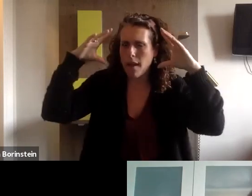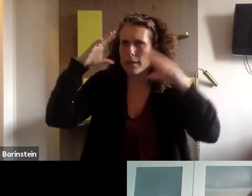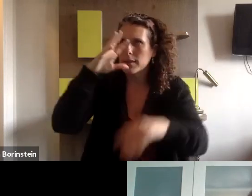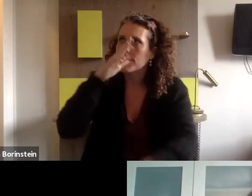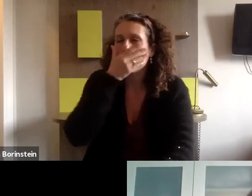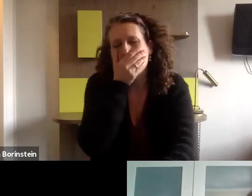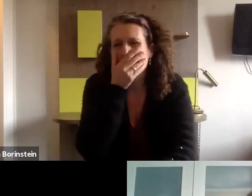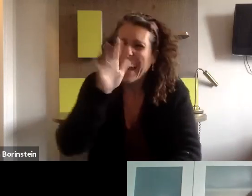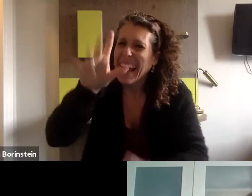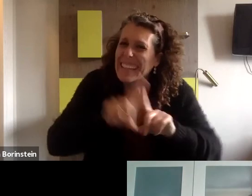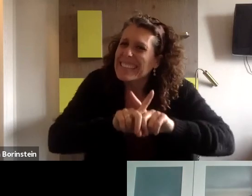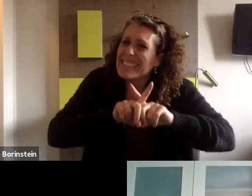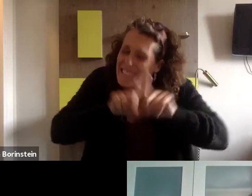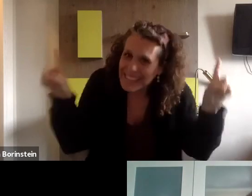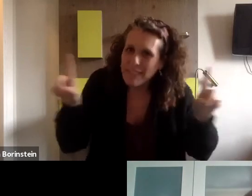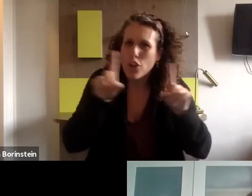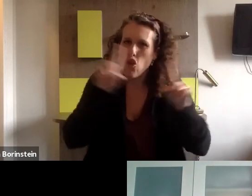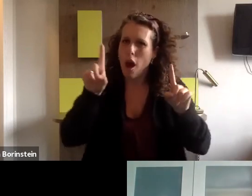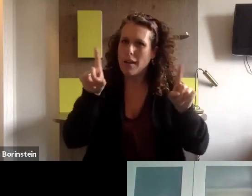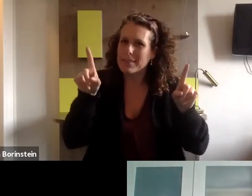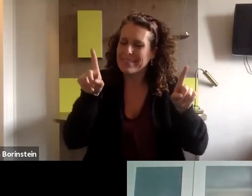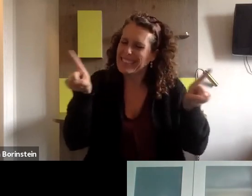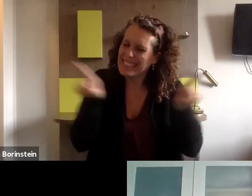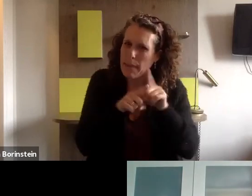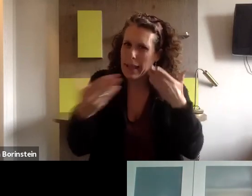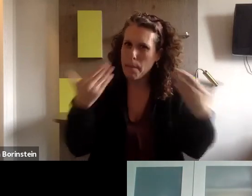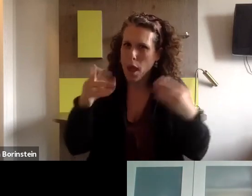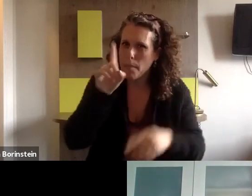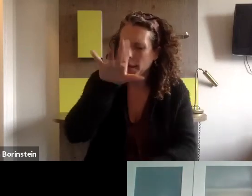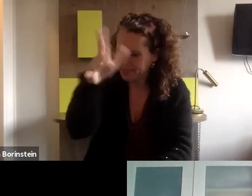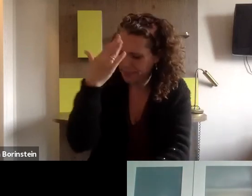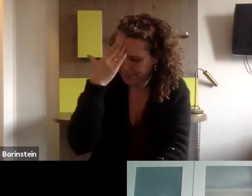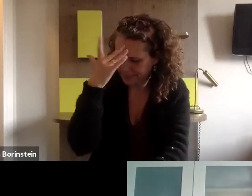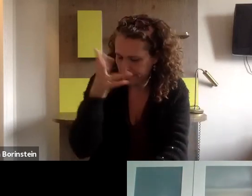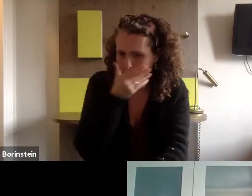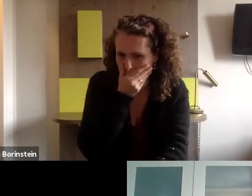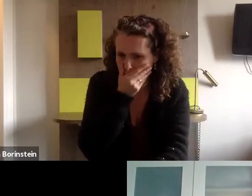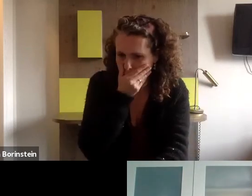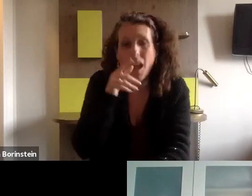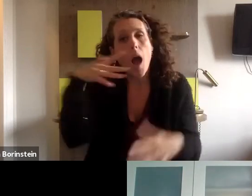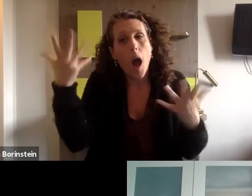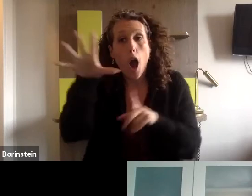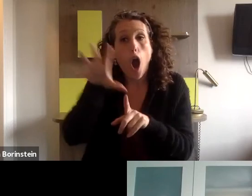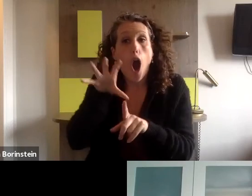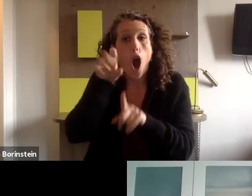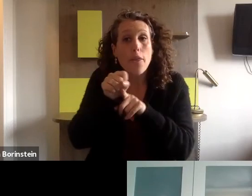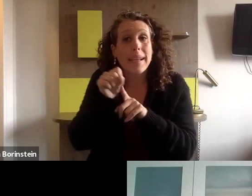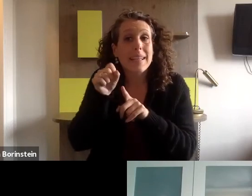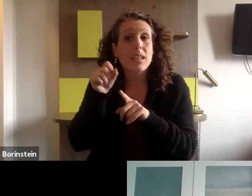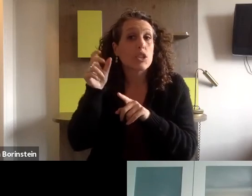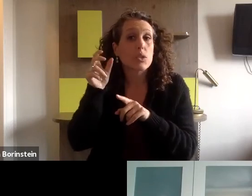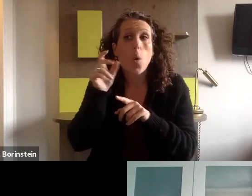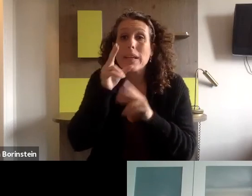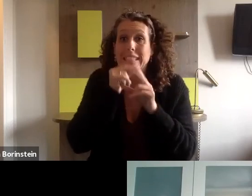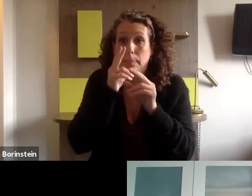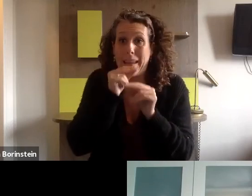it goes into a similar direction if you look at automatic speech recognition system. For